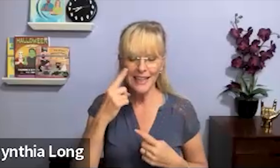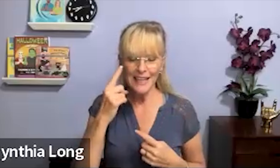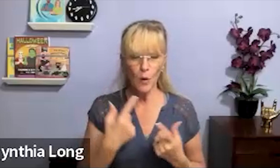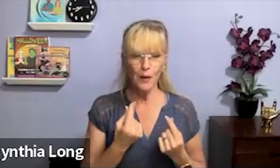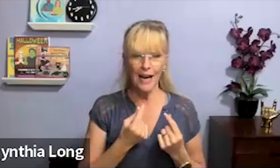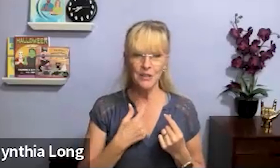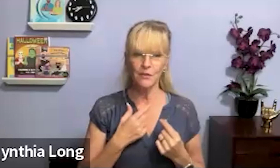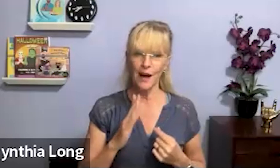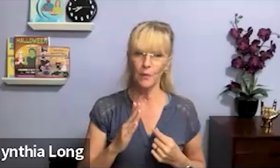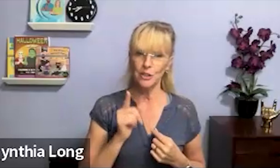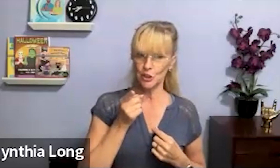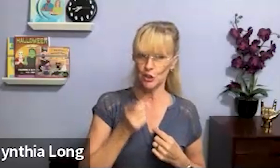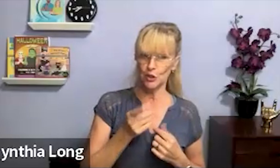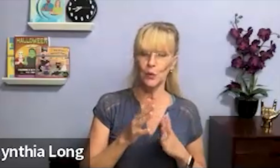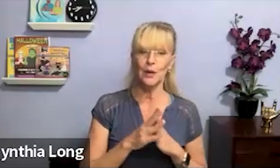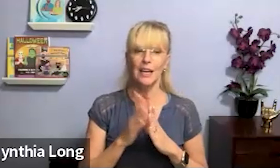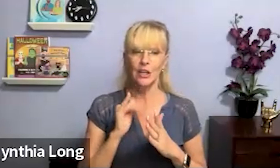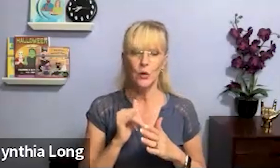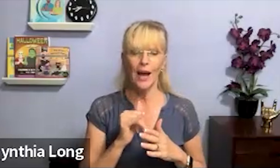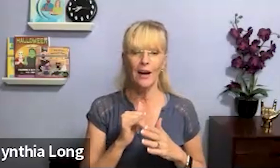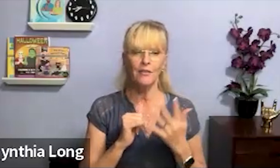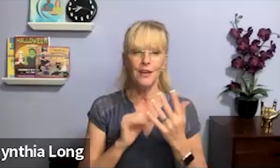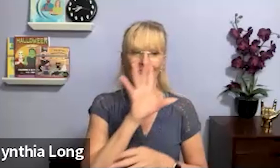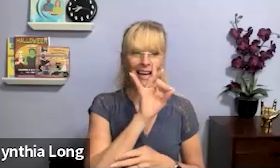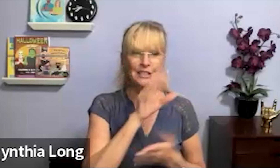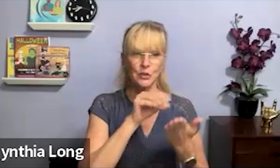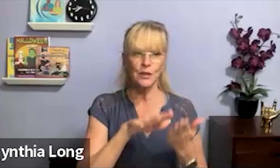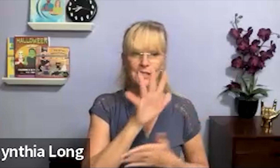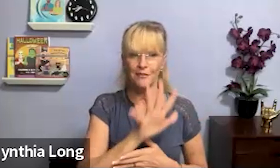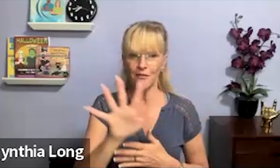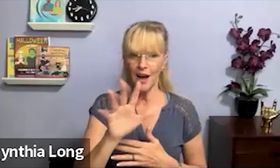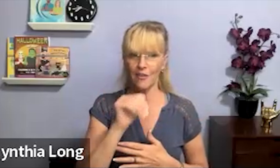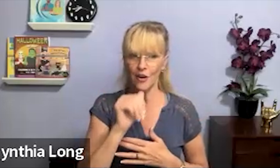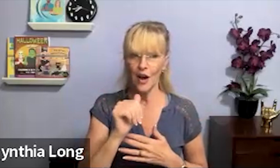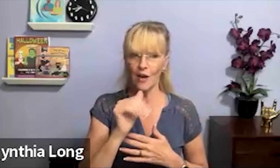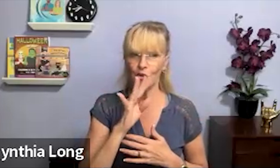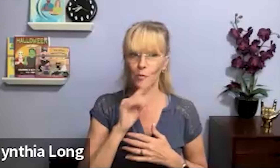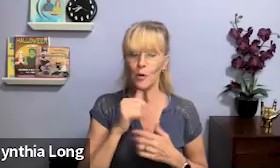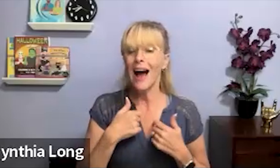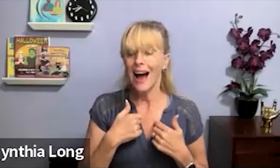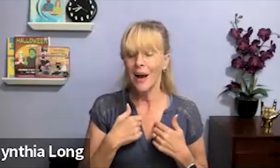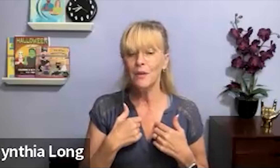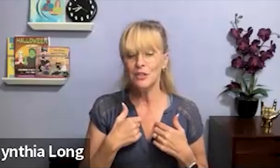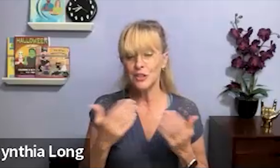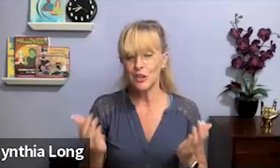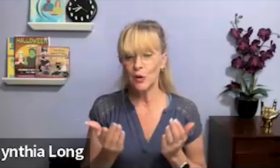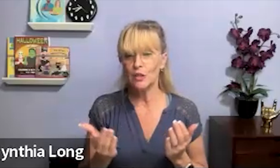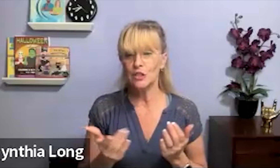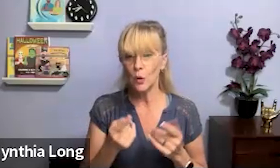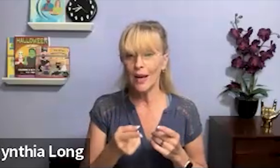to think, what would I do if I was you and you have 8 students and 5 are nonverbal? I would just encourage you to go